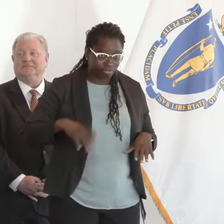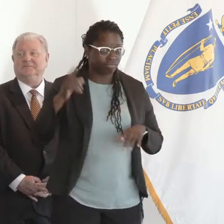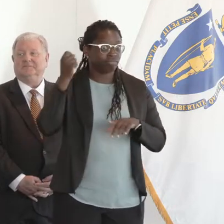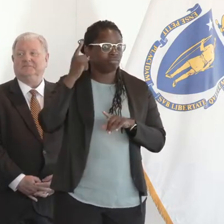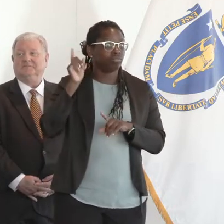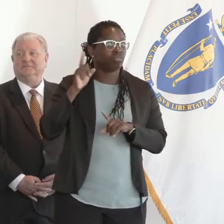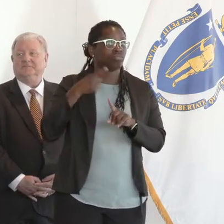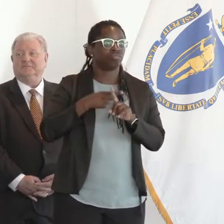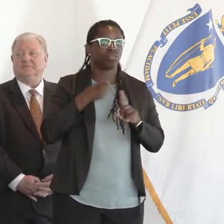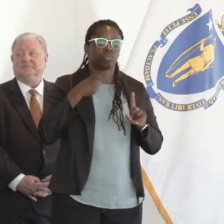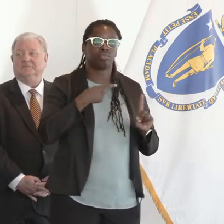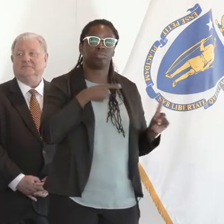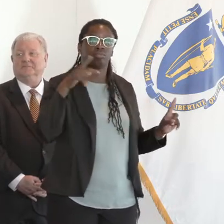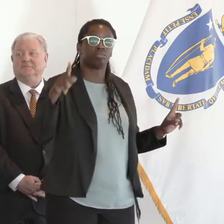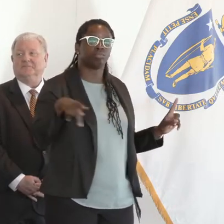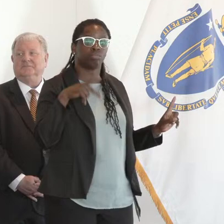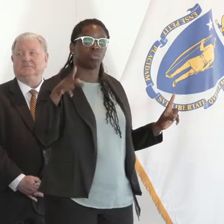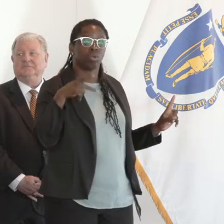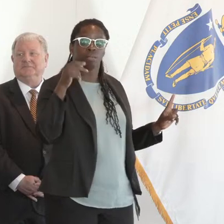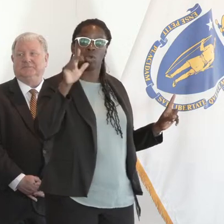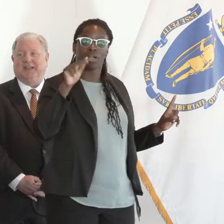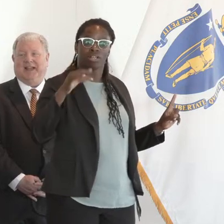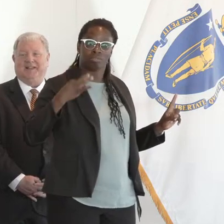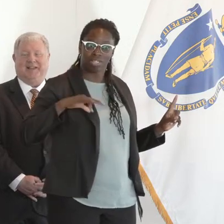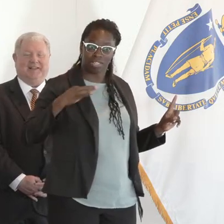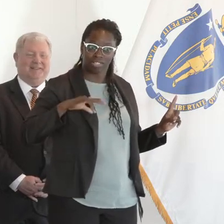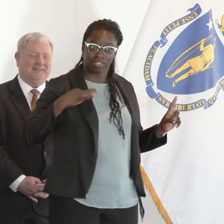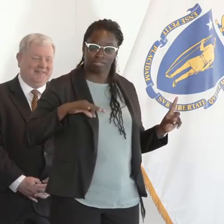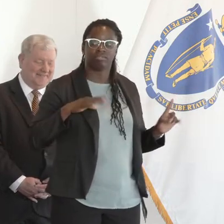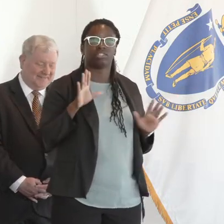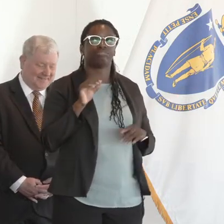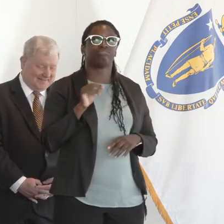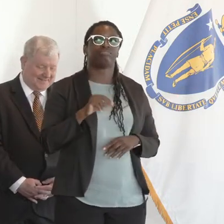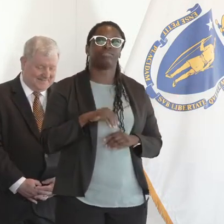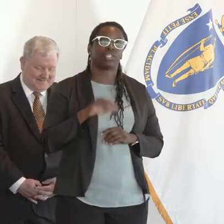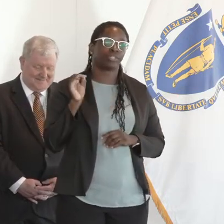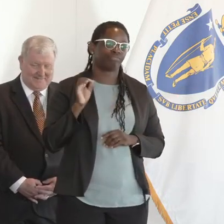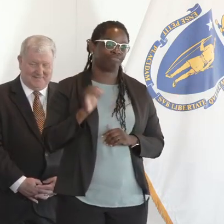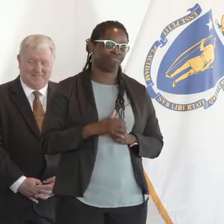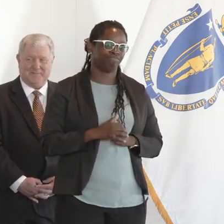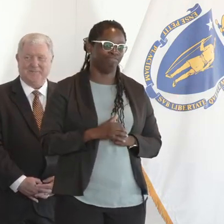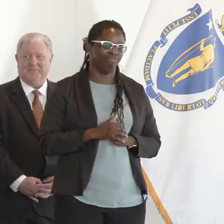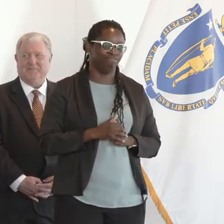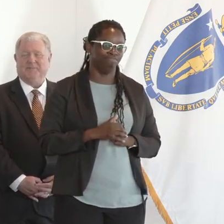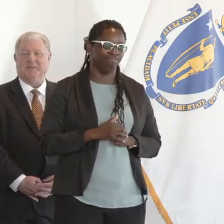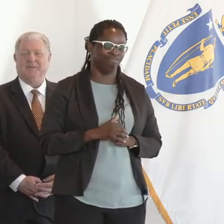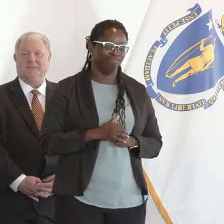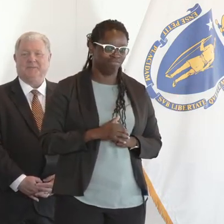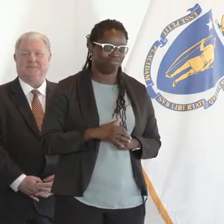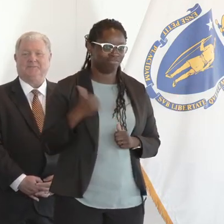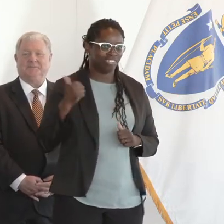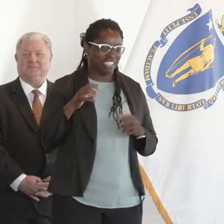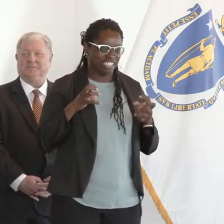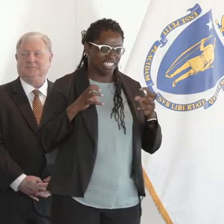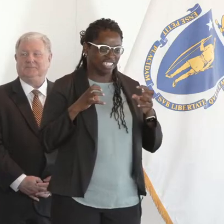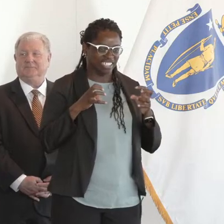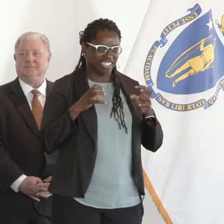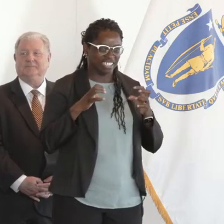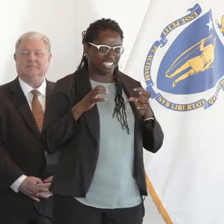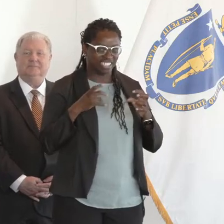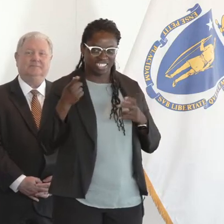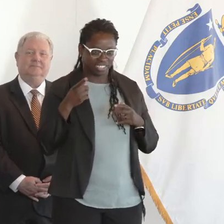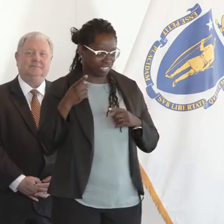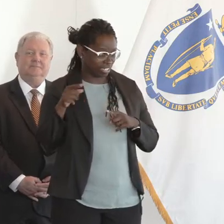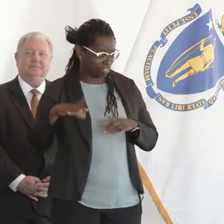said, oh, that's not too bad, she's from Maine. No, she's from Oregon. So that created a bit of friction, but we spent some time